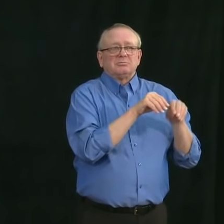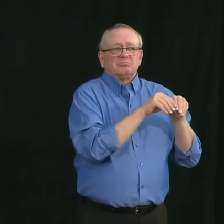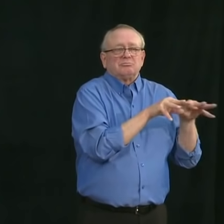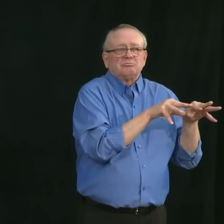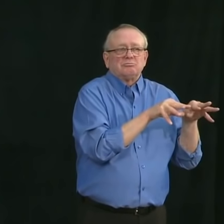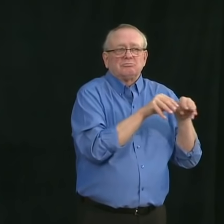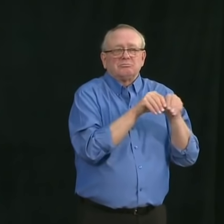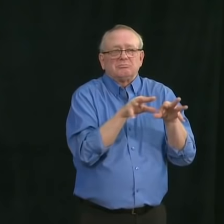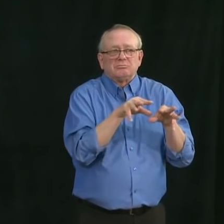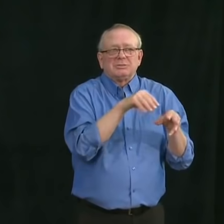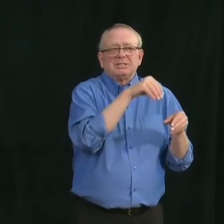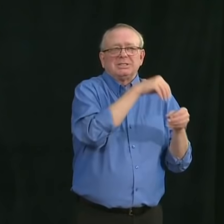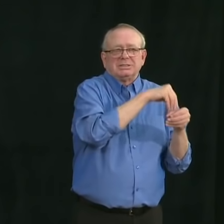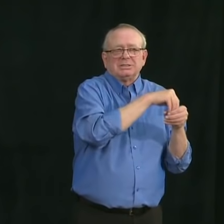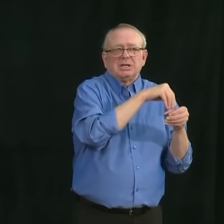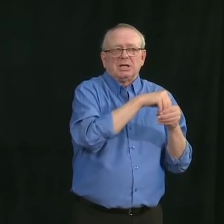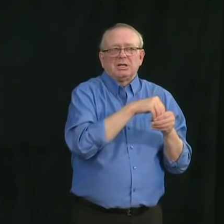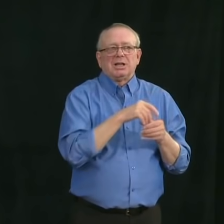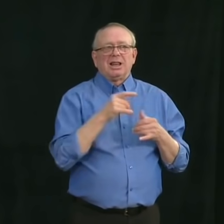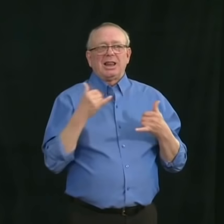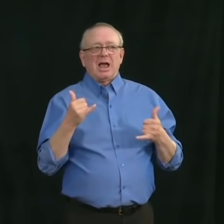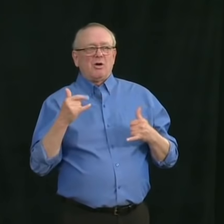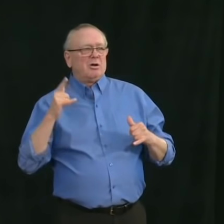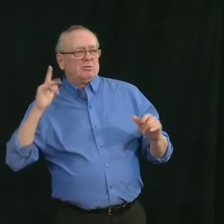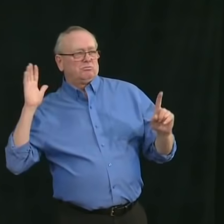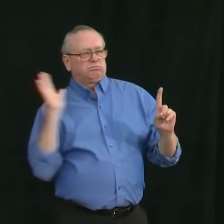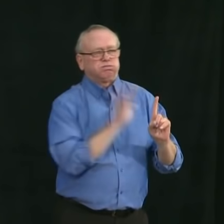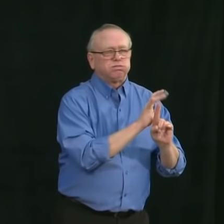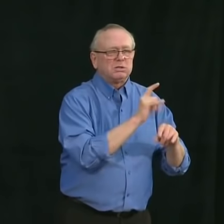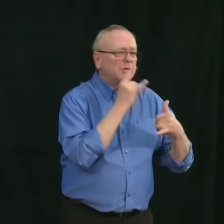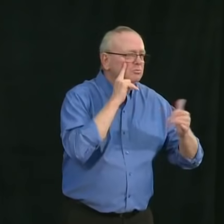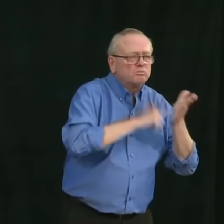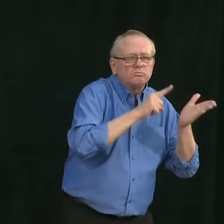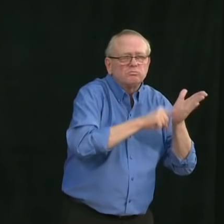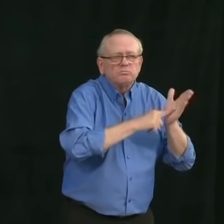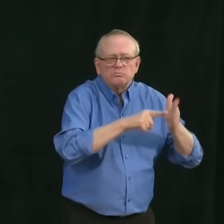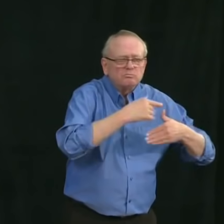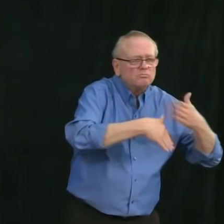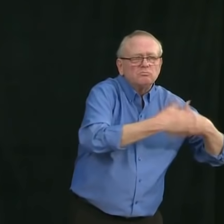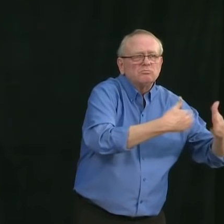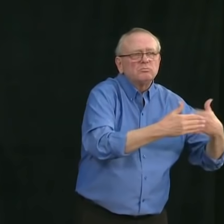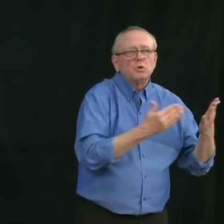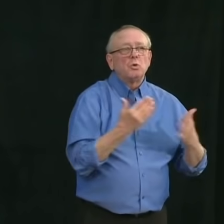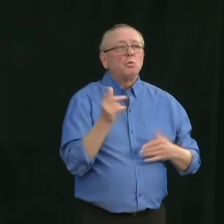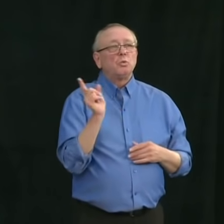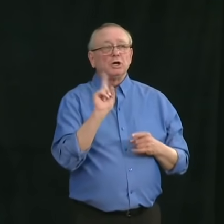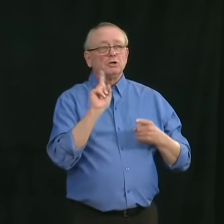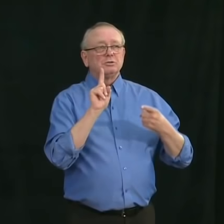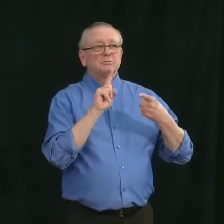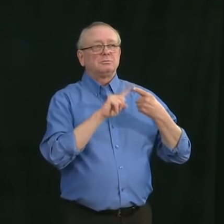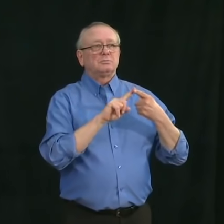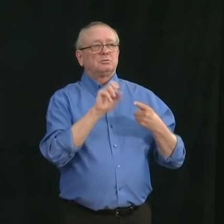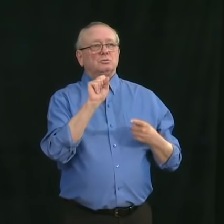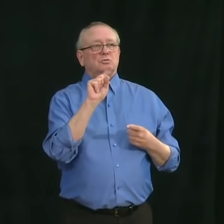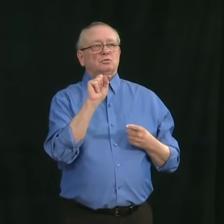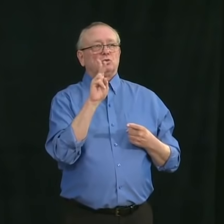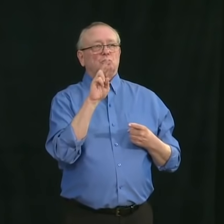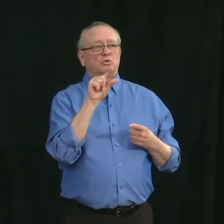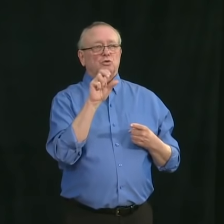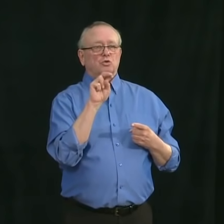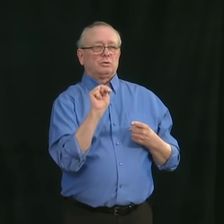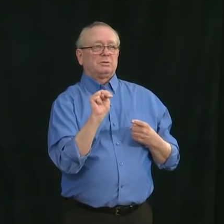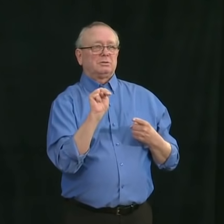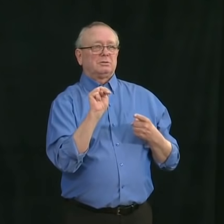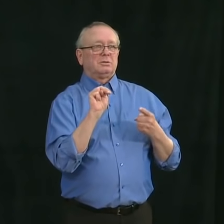These are at the Sturgeon General Hospital and the Royal Alexandra Hospital, where a small number of cases seem to be linked within each